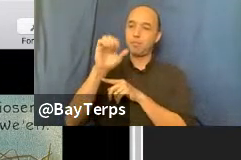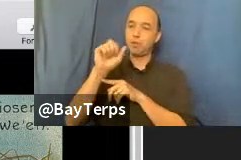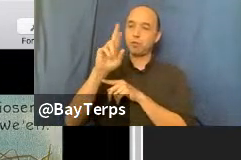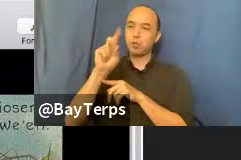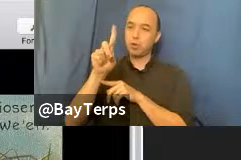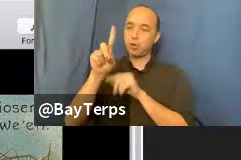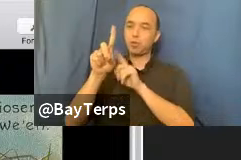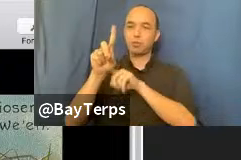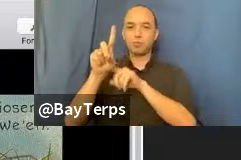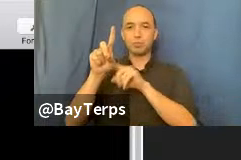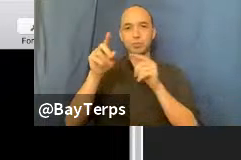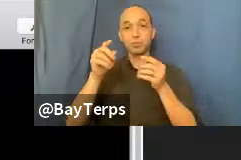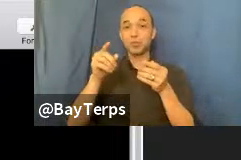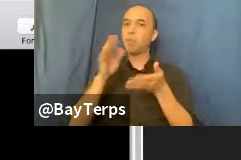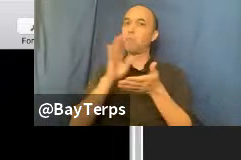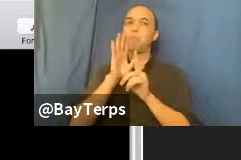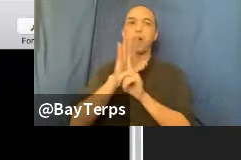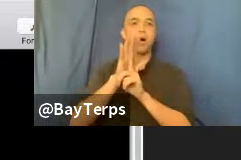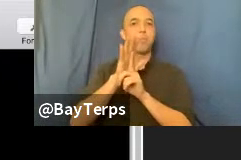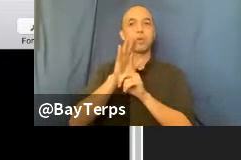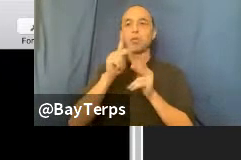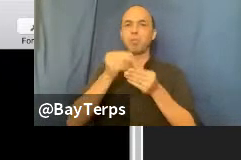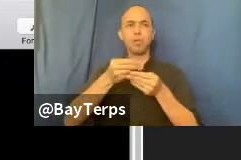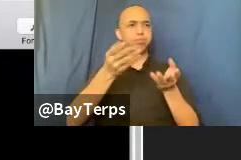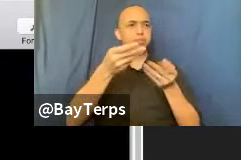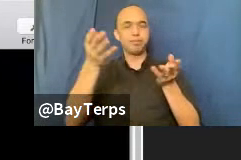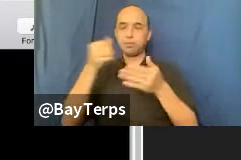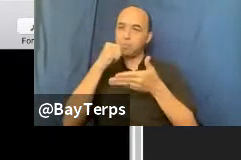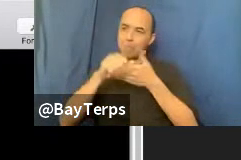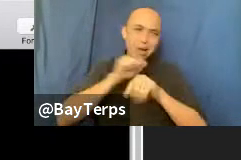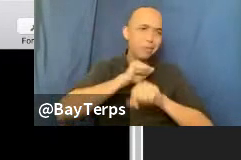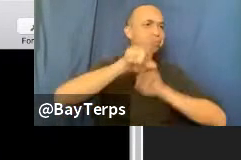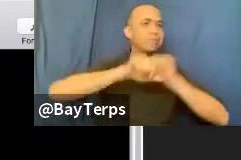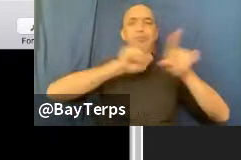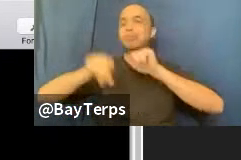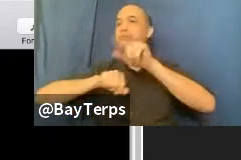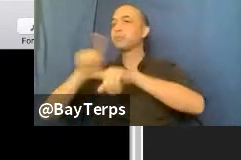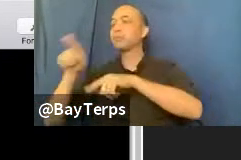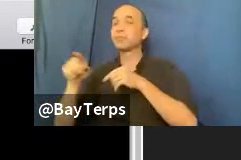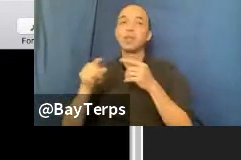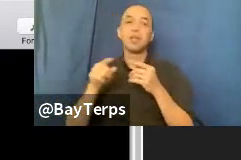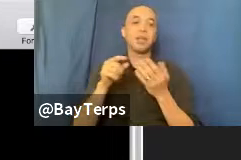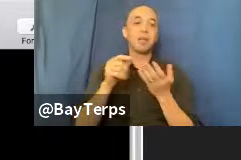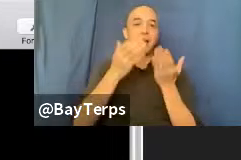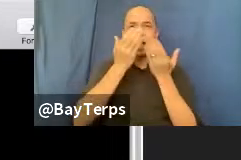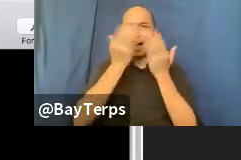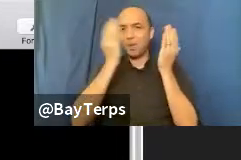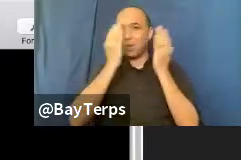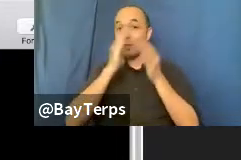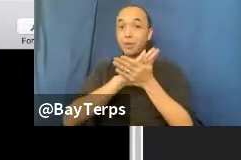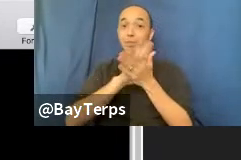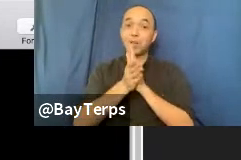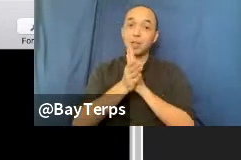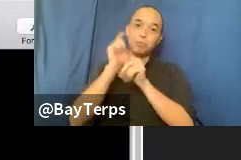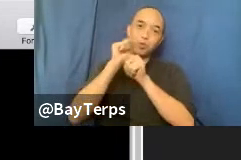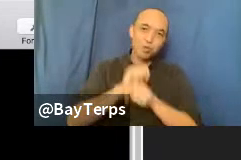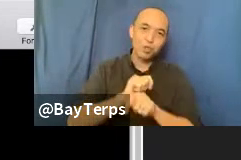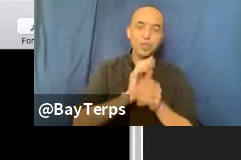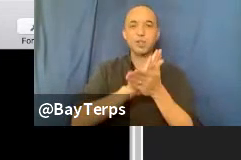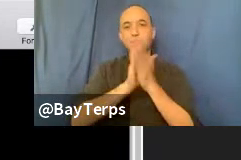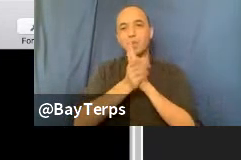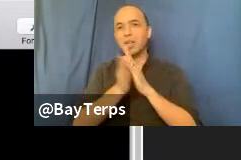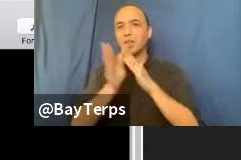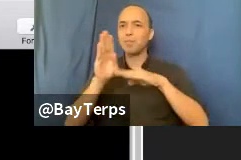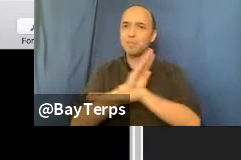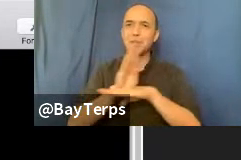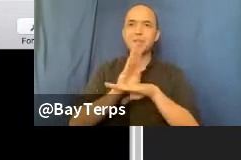family. And just like today, Halloween's big business. They had decorations everywhere. The same kind of iconography that's